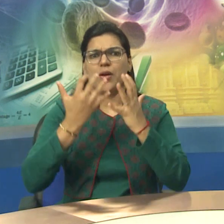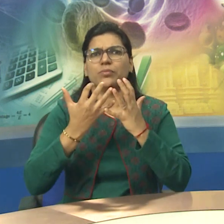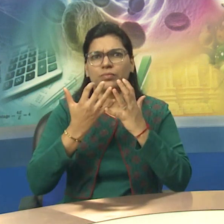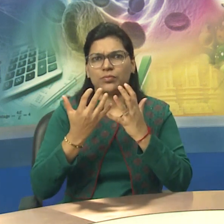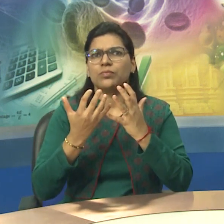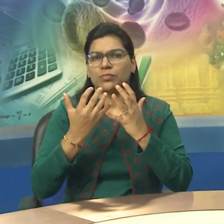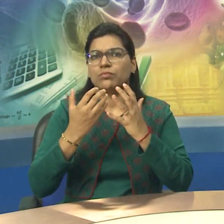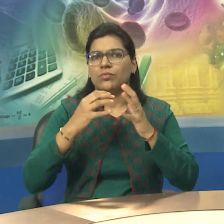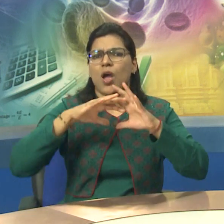Overseas